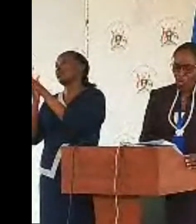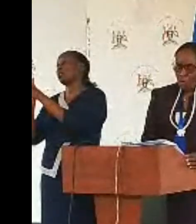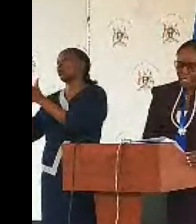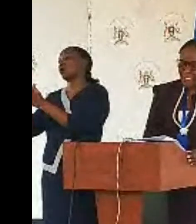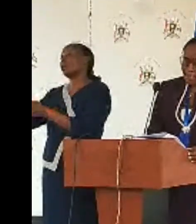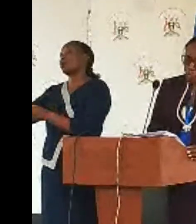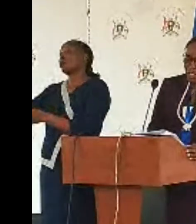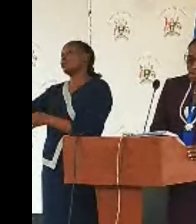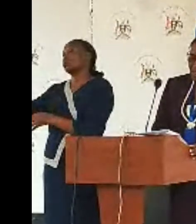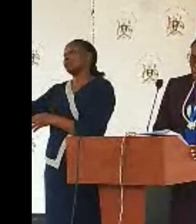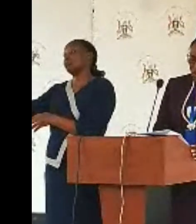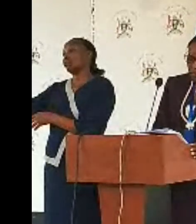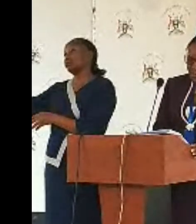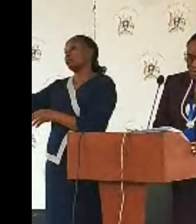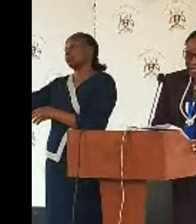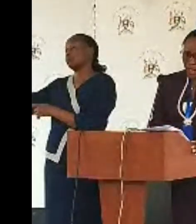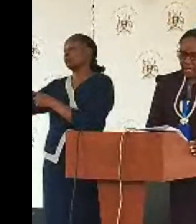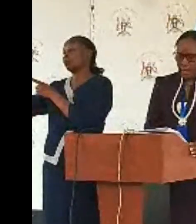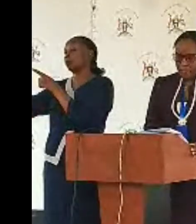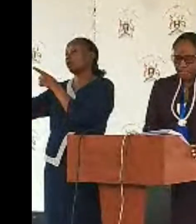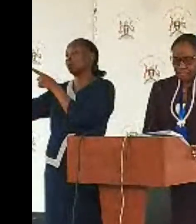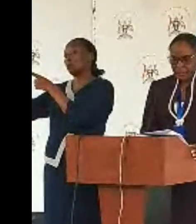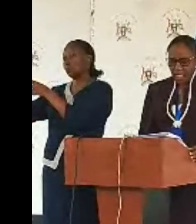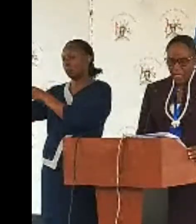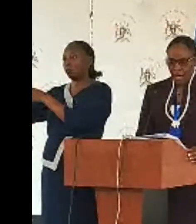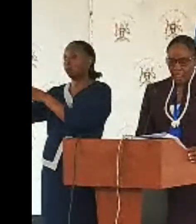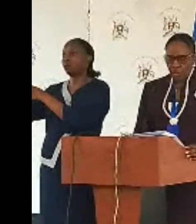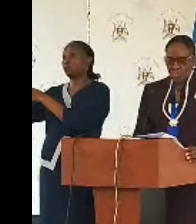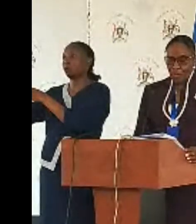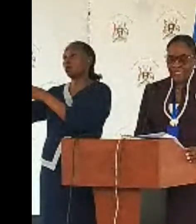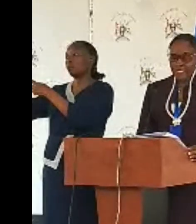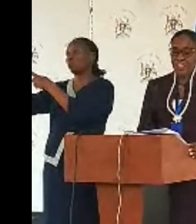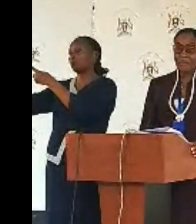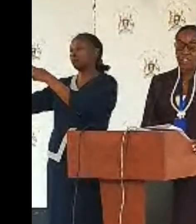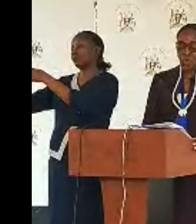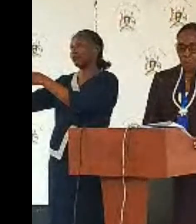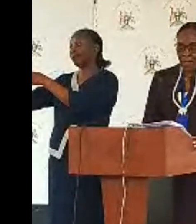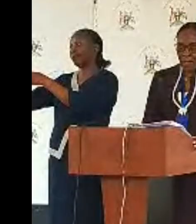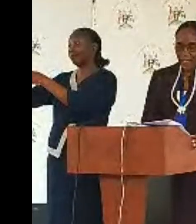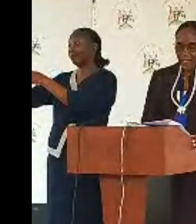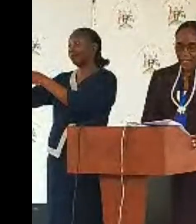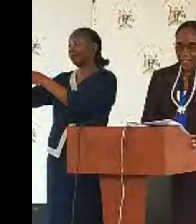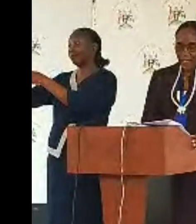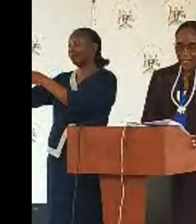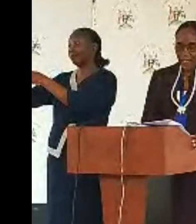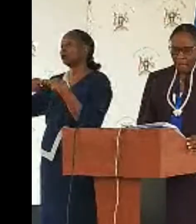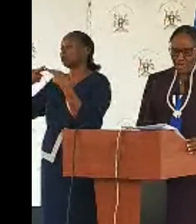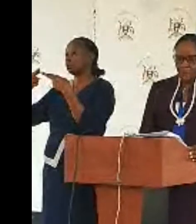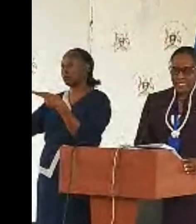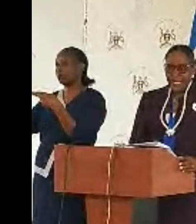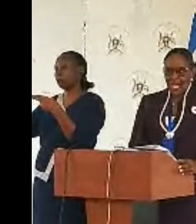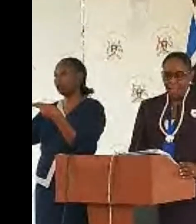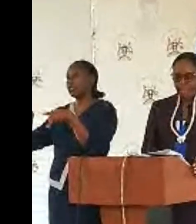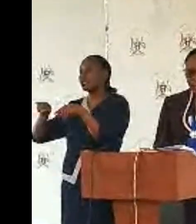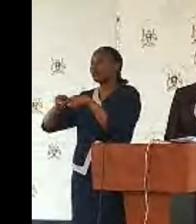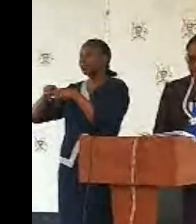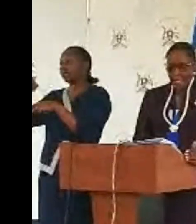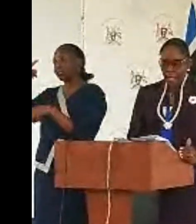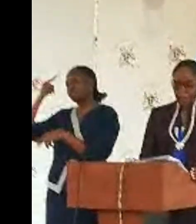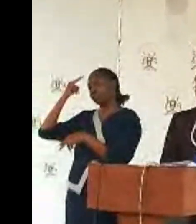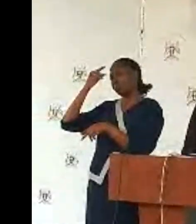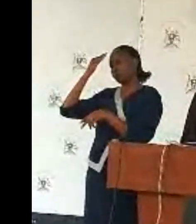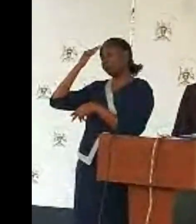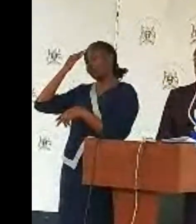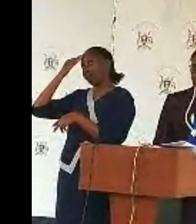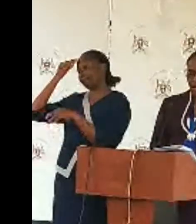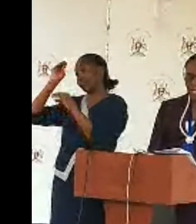obwo obugezesebwa ku masomero buyita continuous assessment scores. Abasomesa